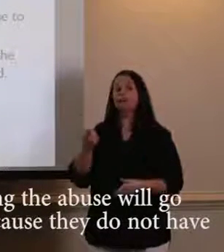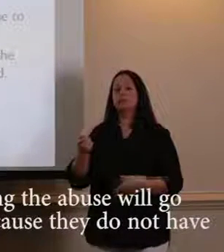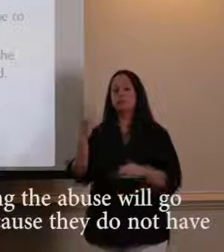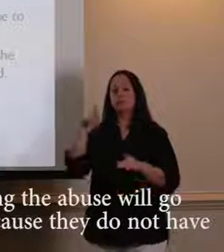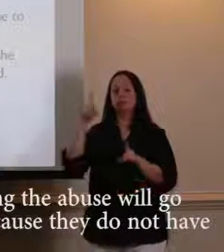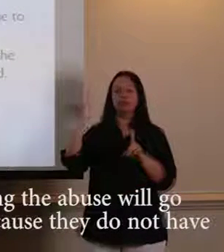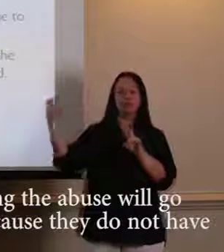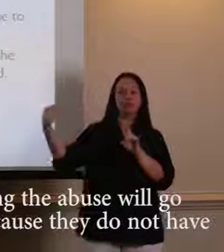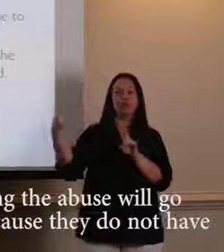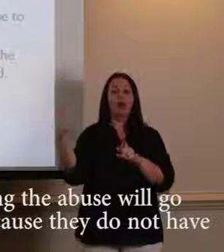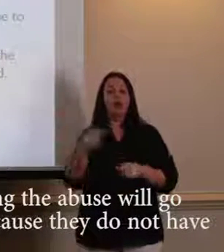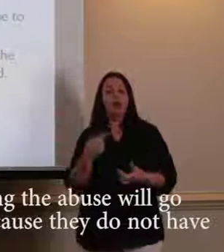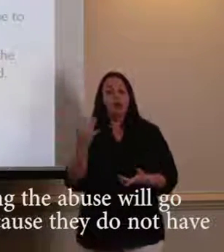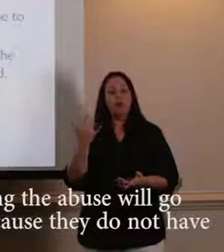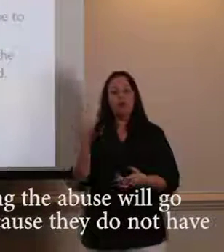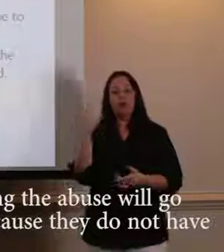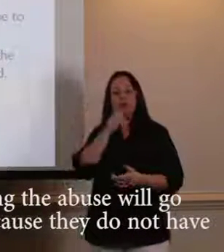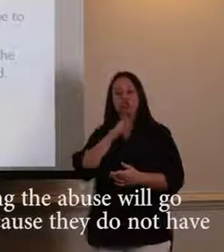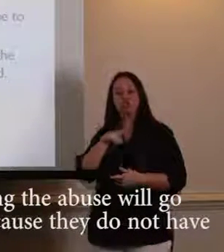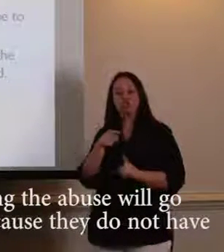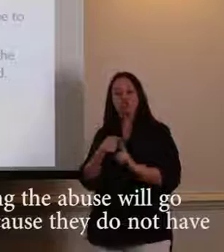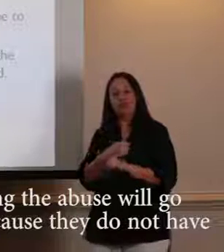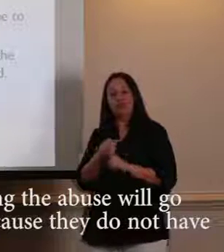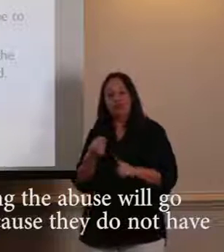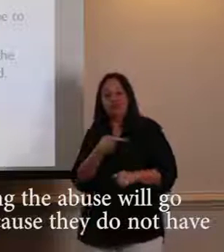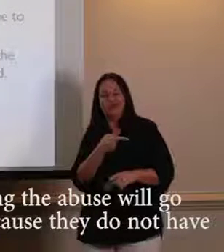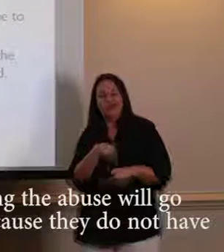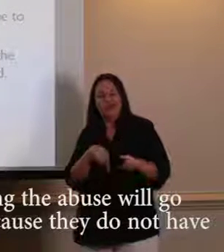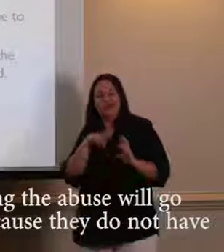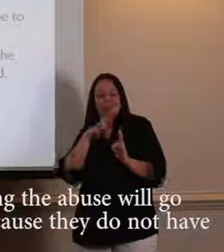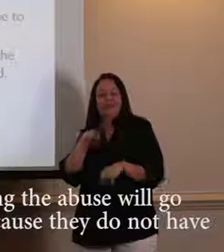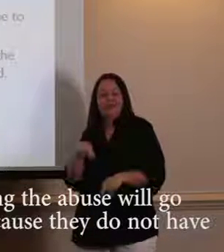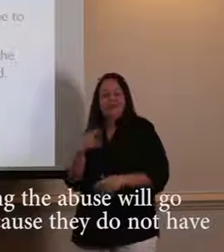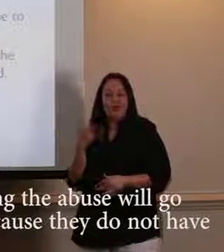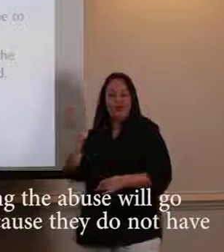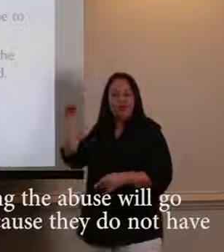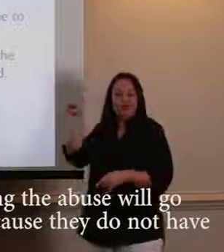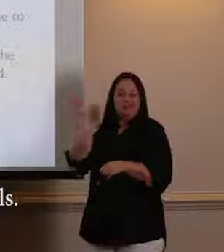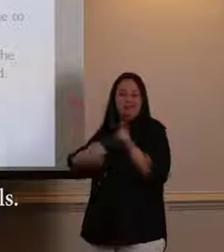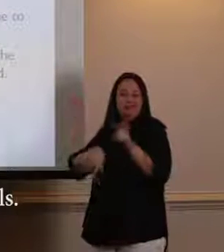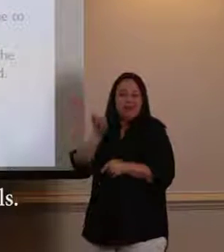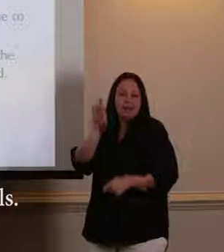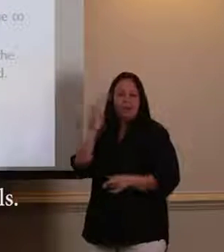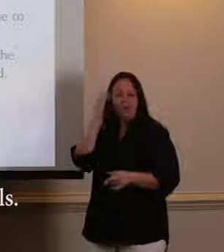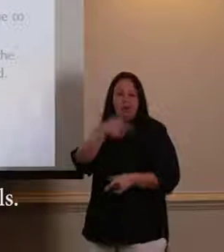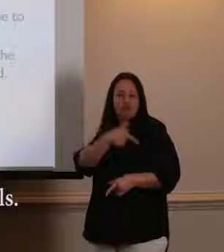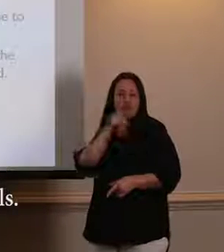offenders, assuming the abuse will go unreported or undetected because they do not have adequate communication skills.